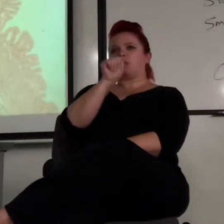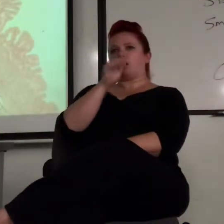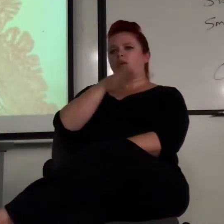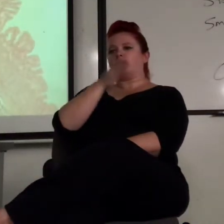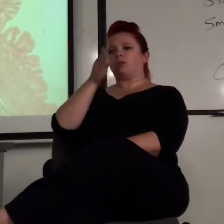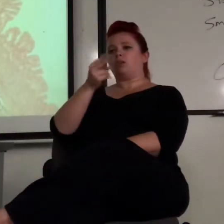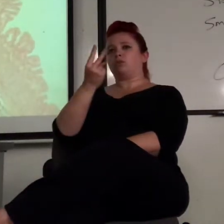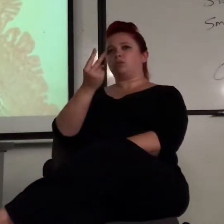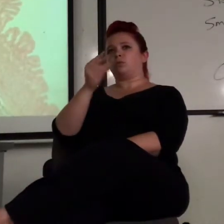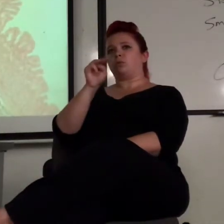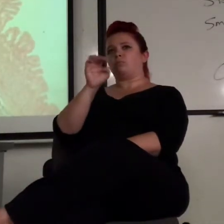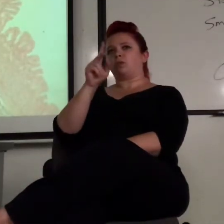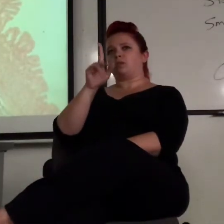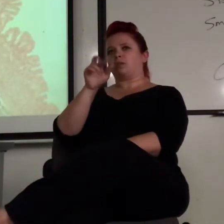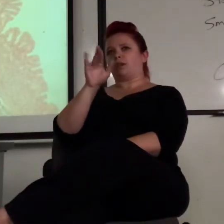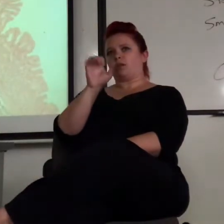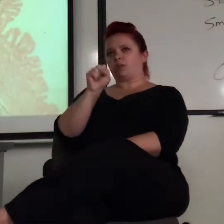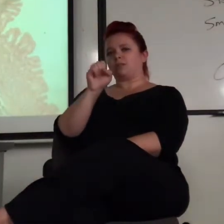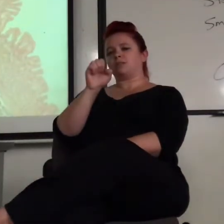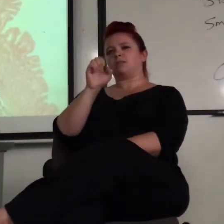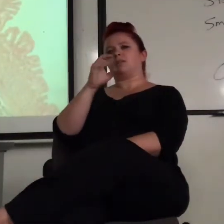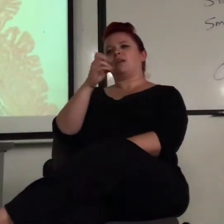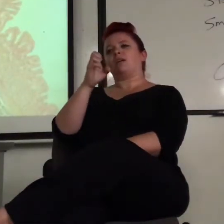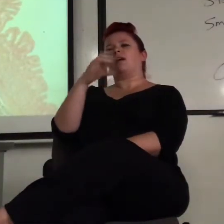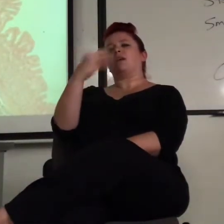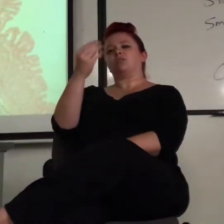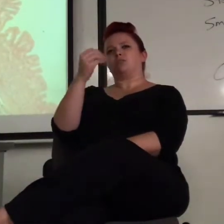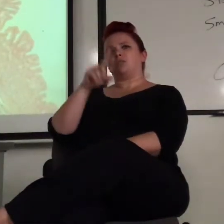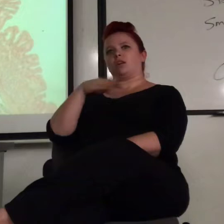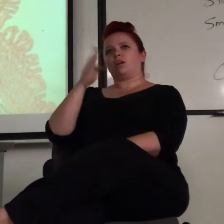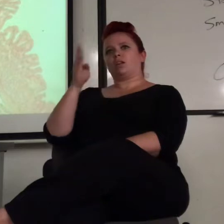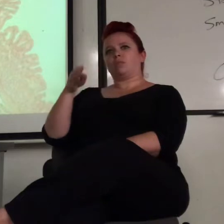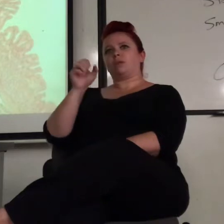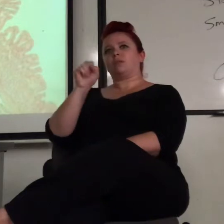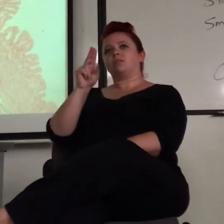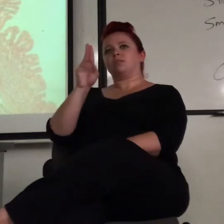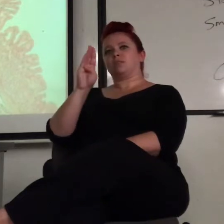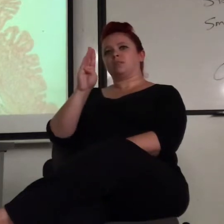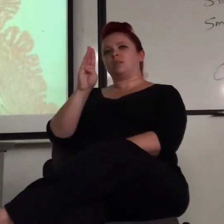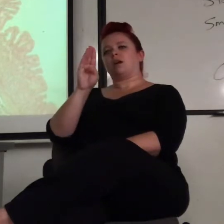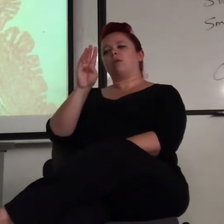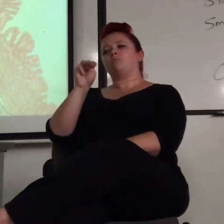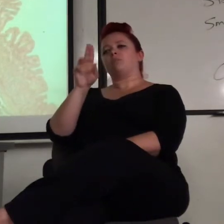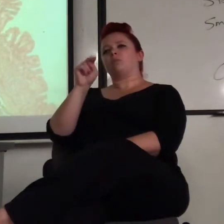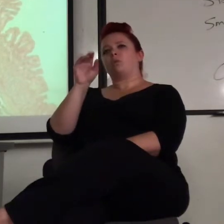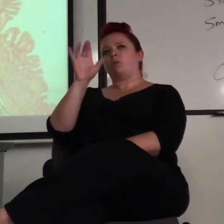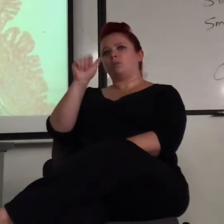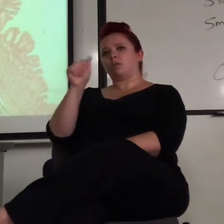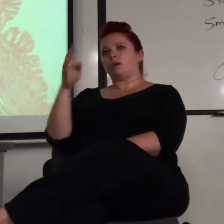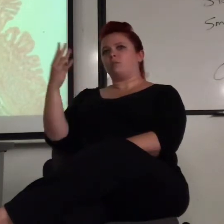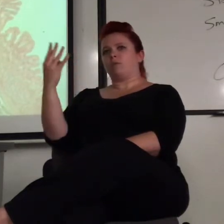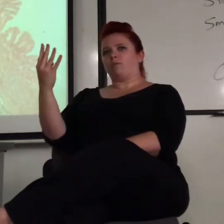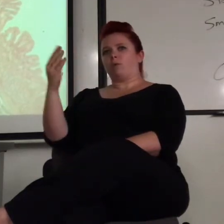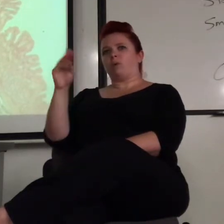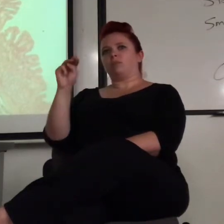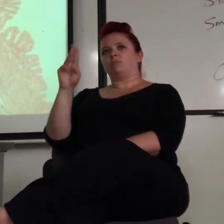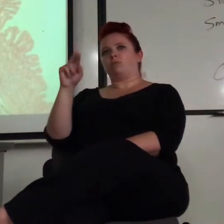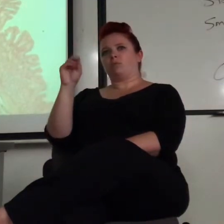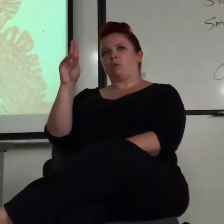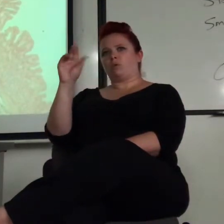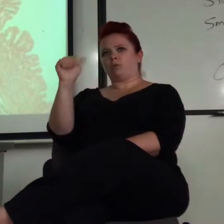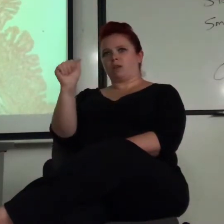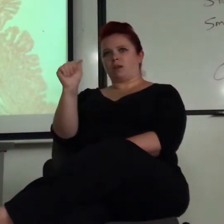3, submucosa, making 4, mucosa. Other things I like about this slide, let's see here.